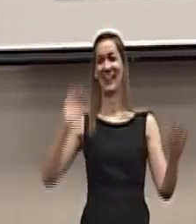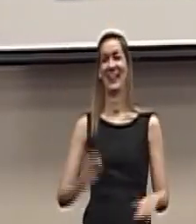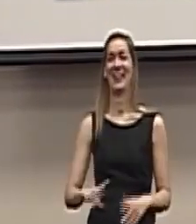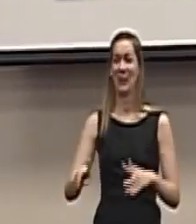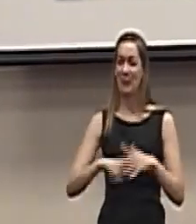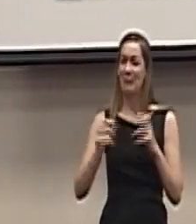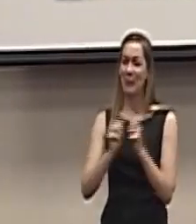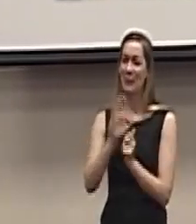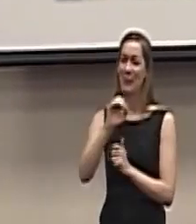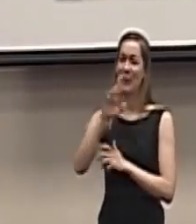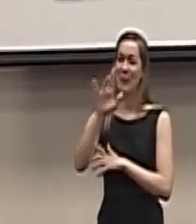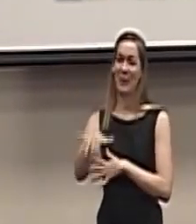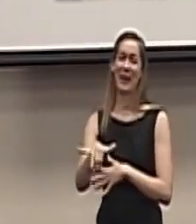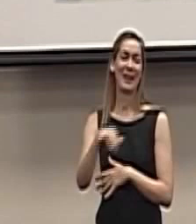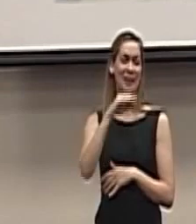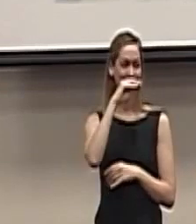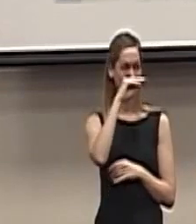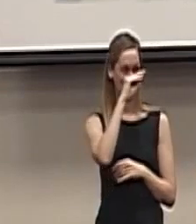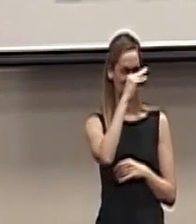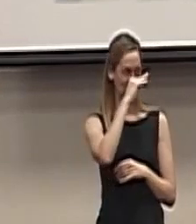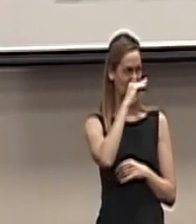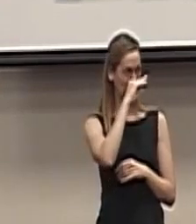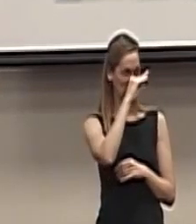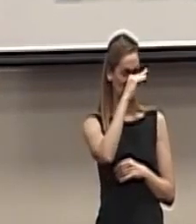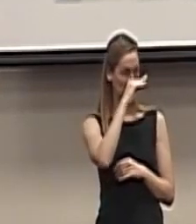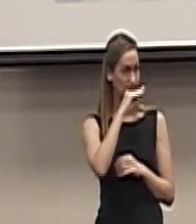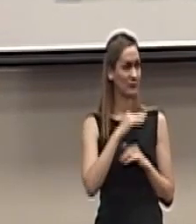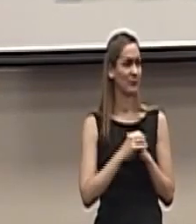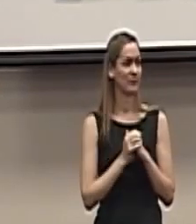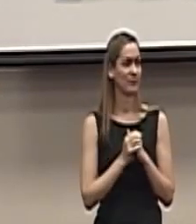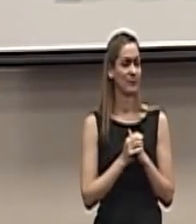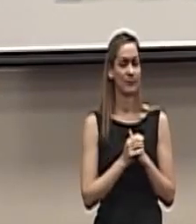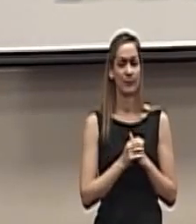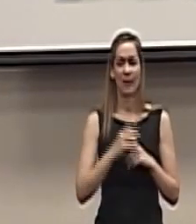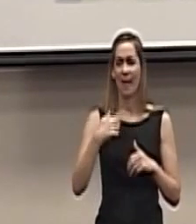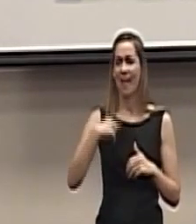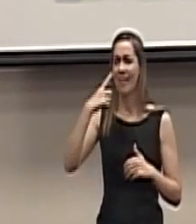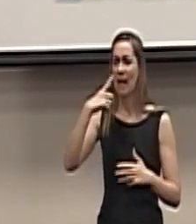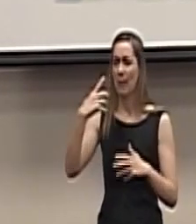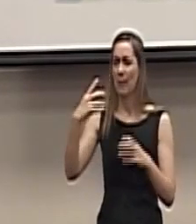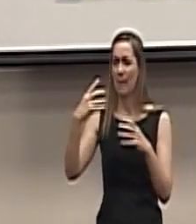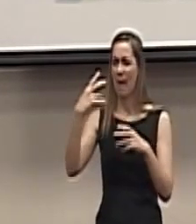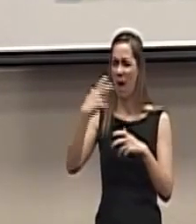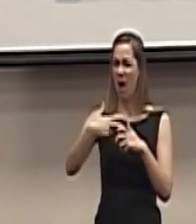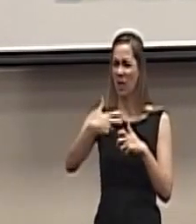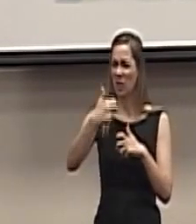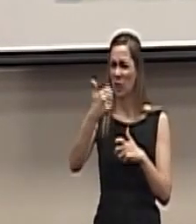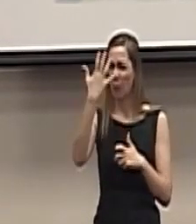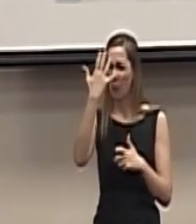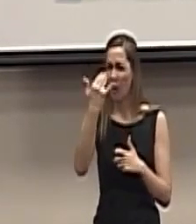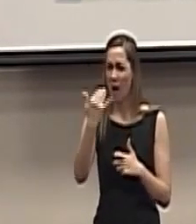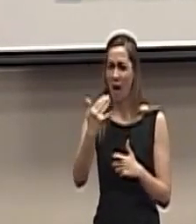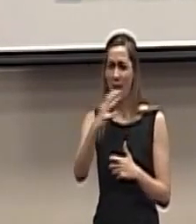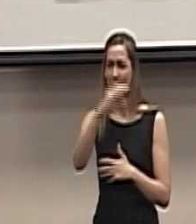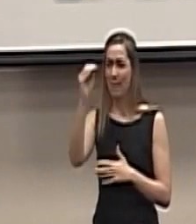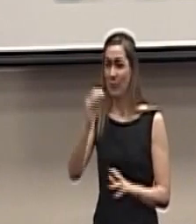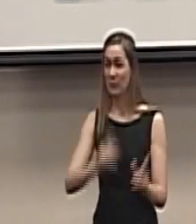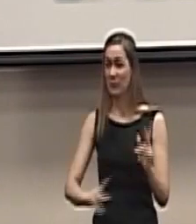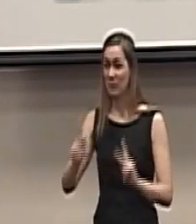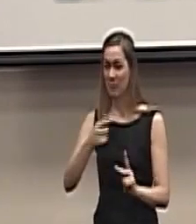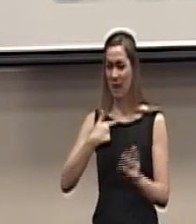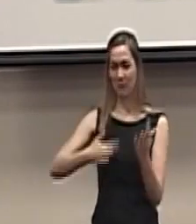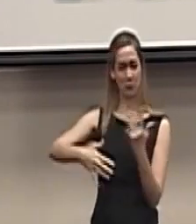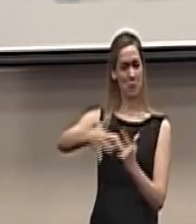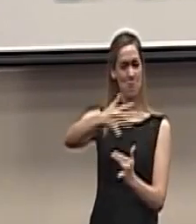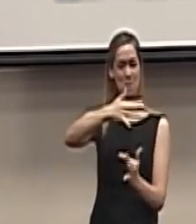since I saw him first, and then I'll move to Paula, and then I'll head back that way. I think it was harder because most of the people that I was interacting